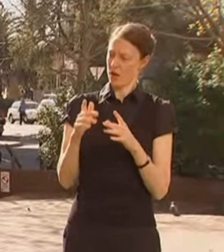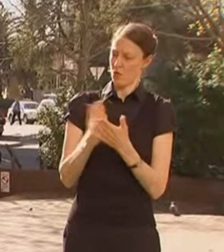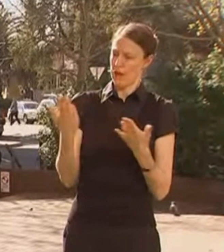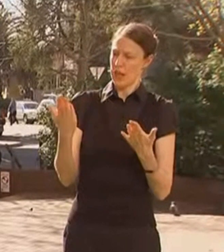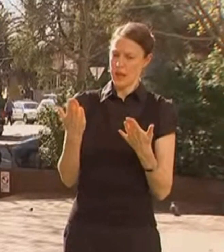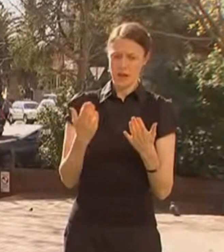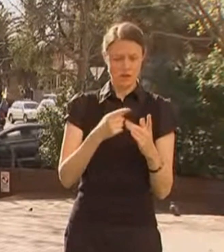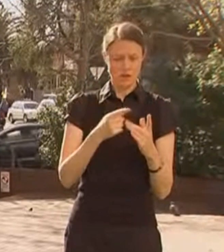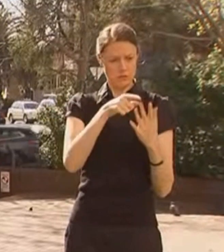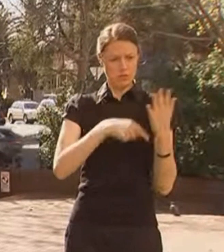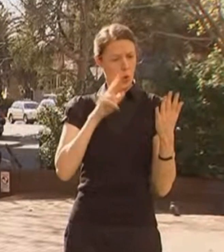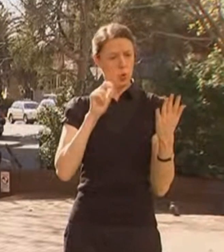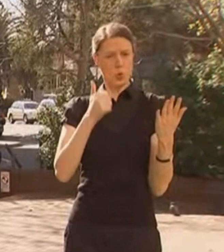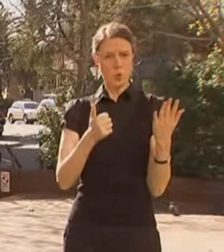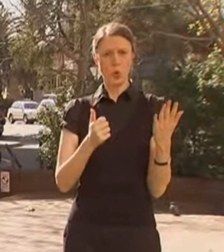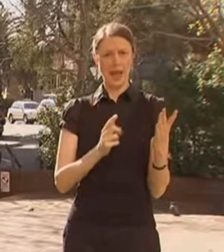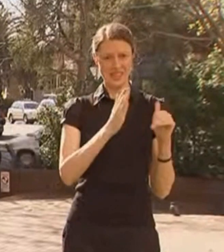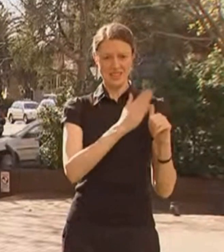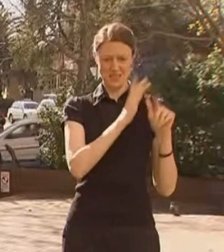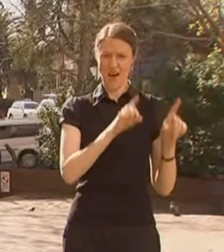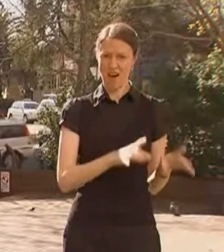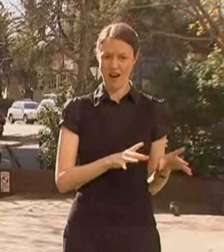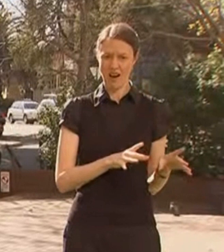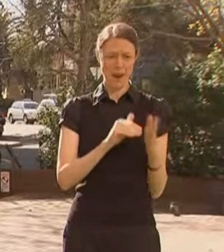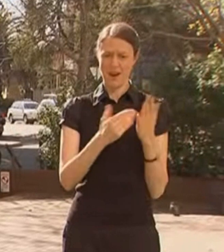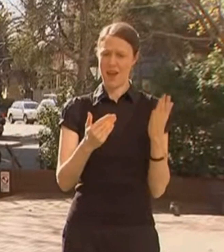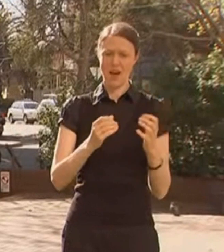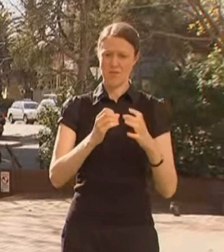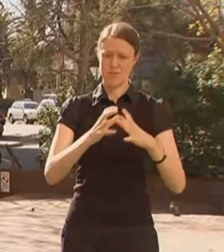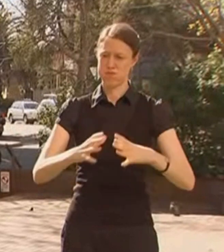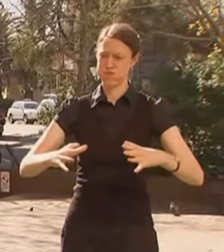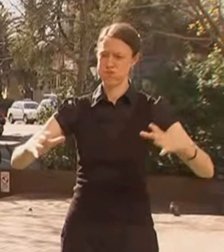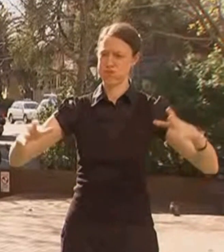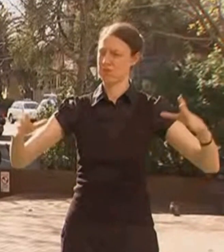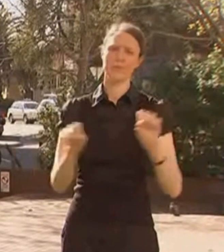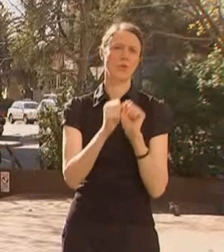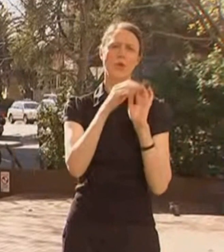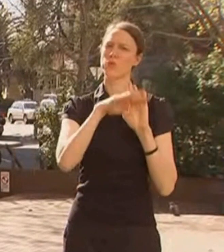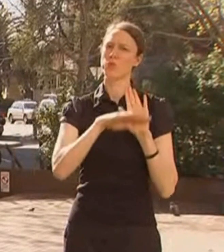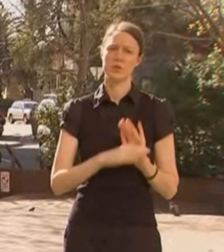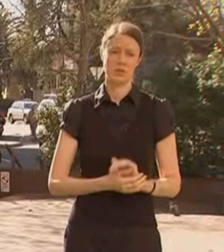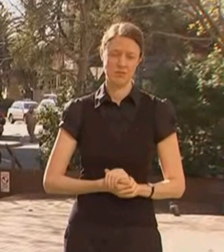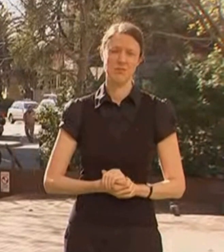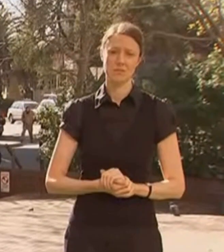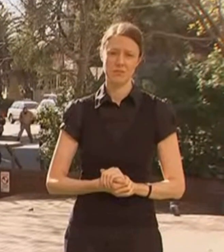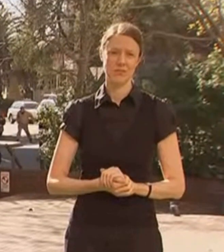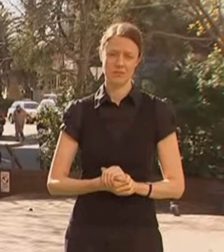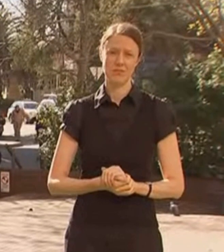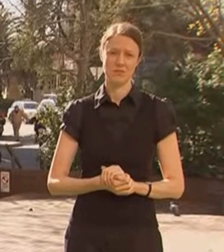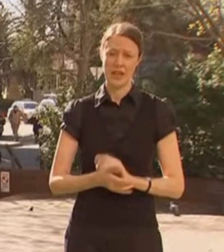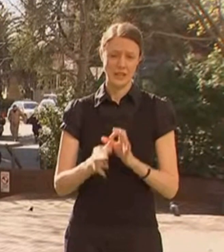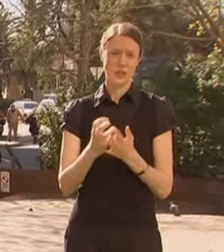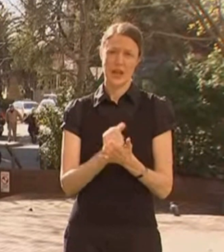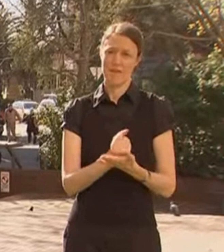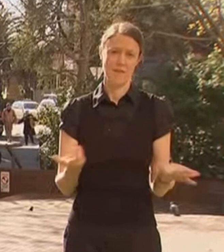make a reasonable request to the police, and the police consider that, that's a matter for the police, but clearly the nature of that